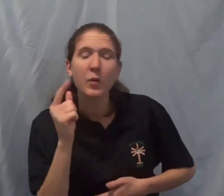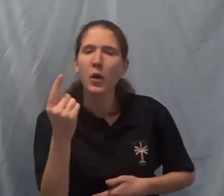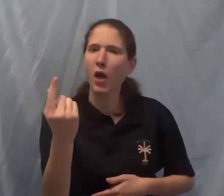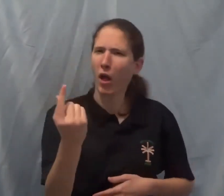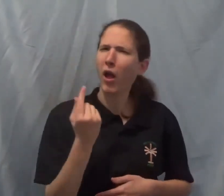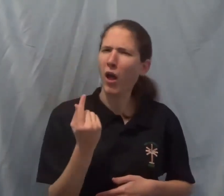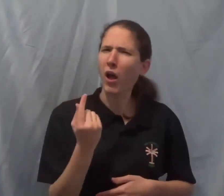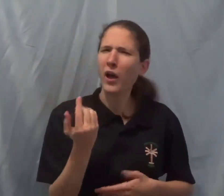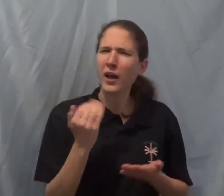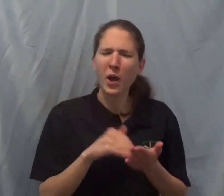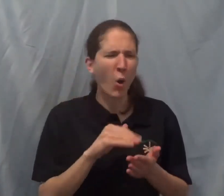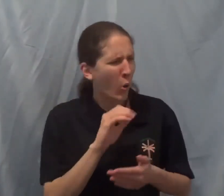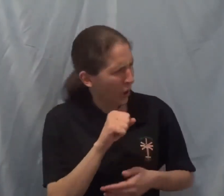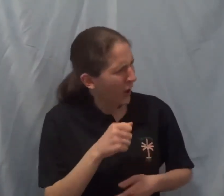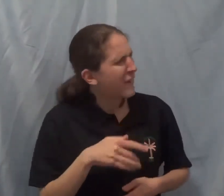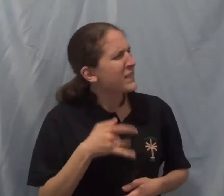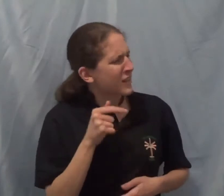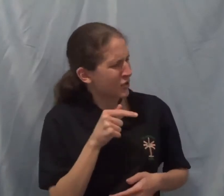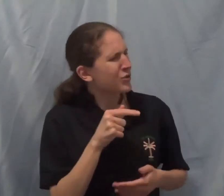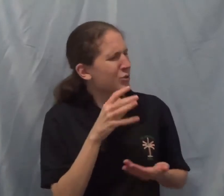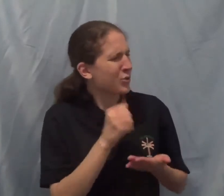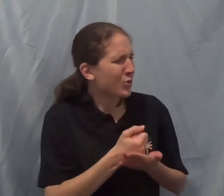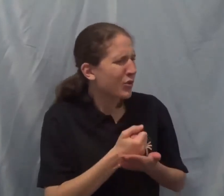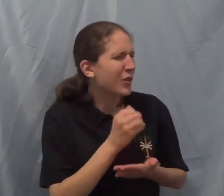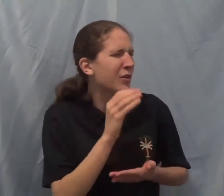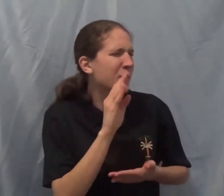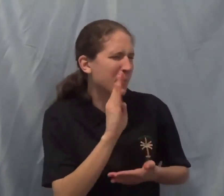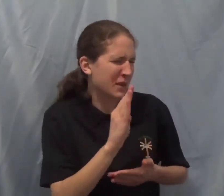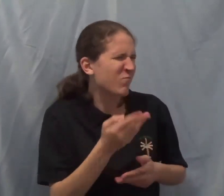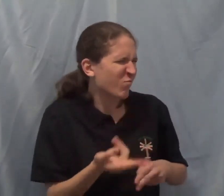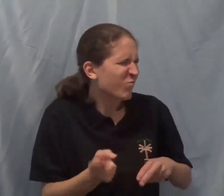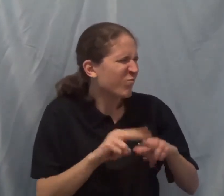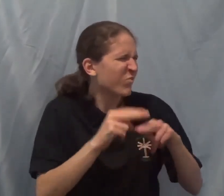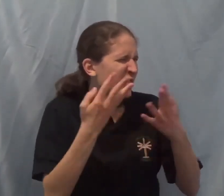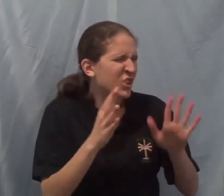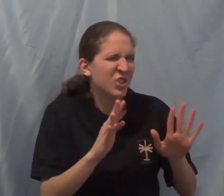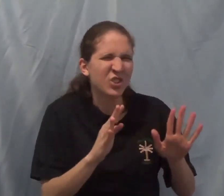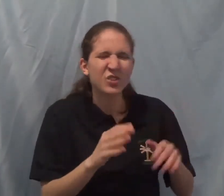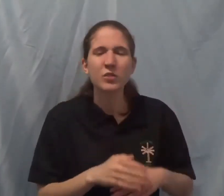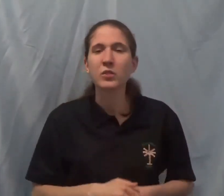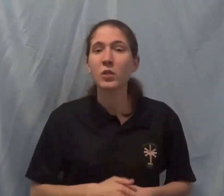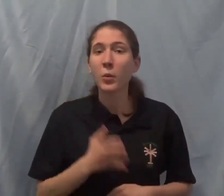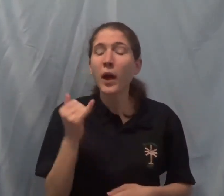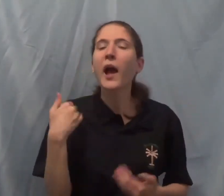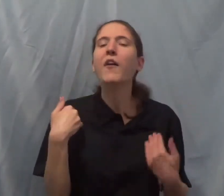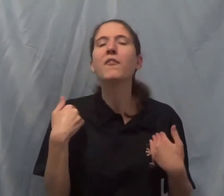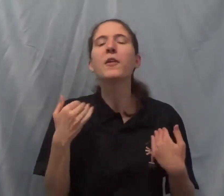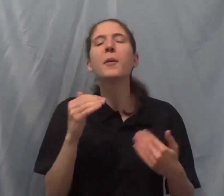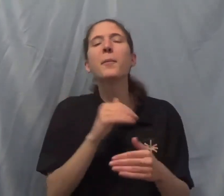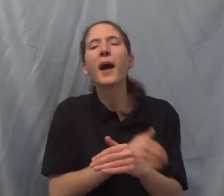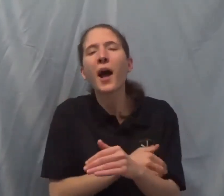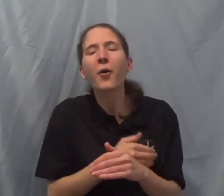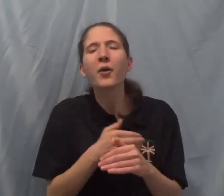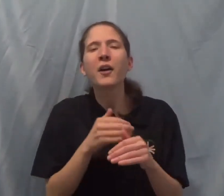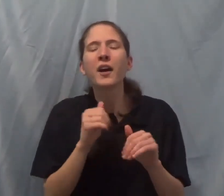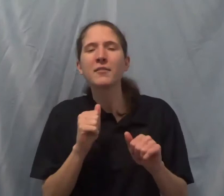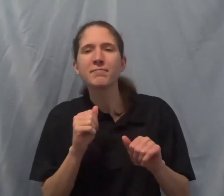is when you could do something about someone's pain. Show mercy. Mercy is shown when you deserve to be treated